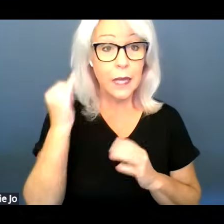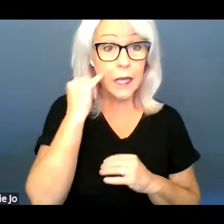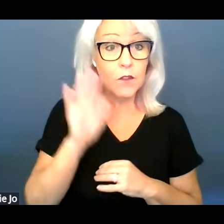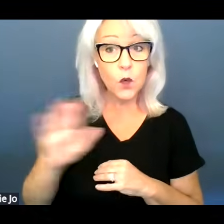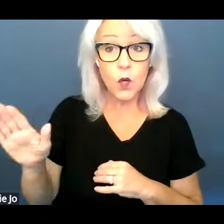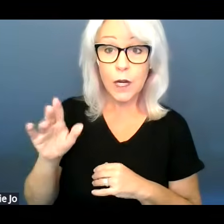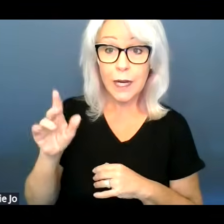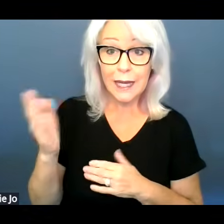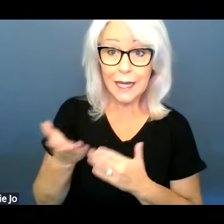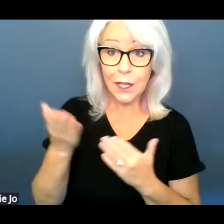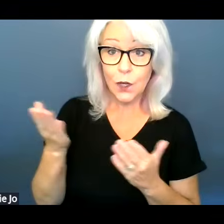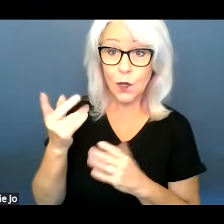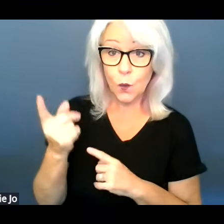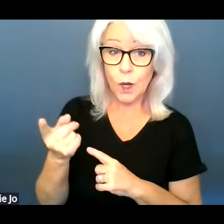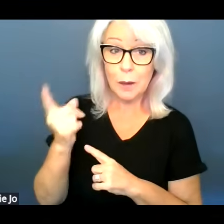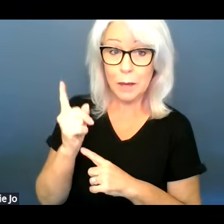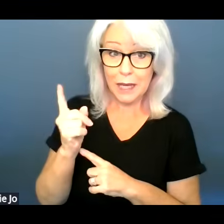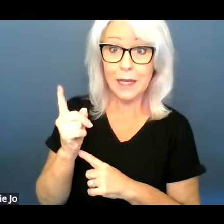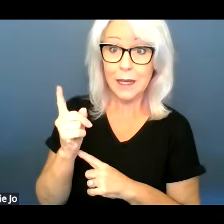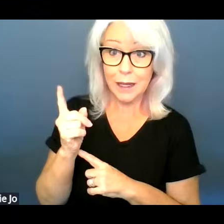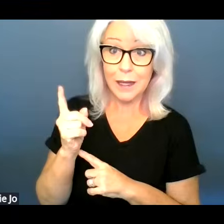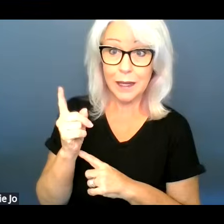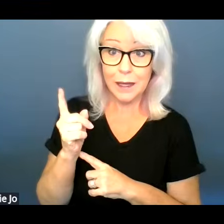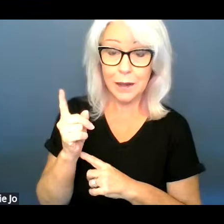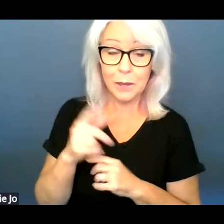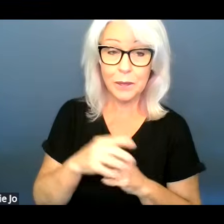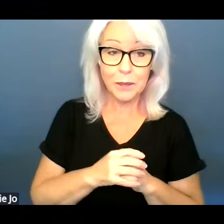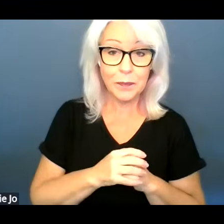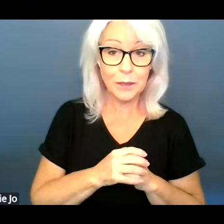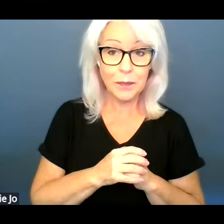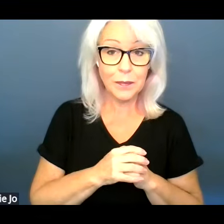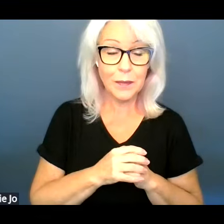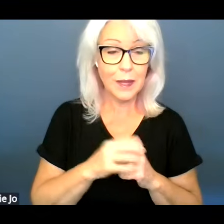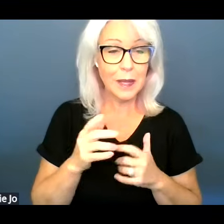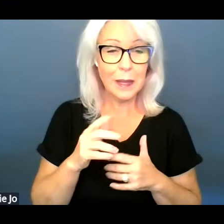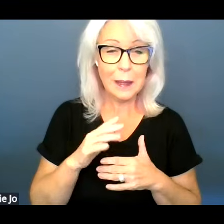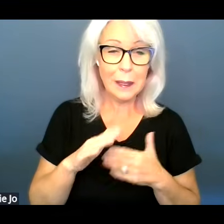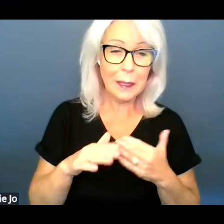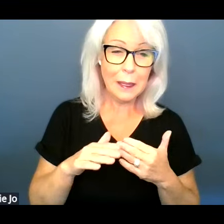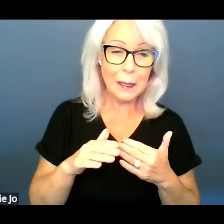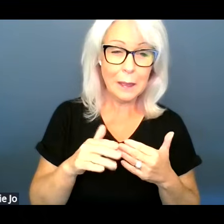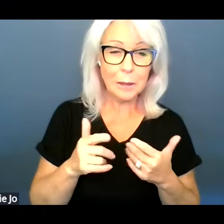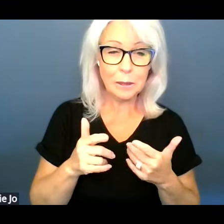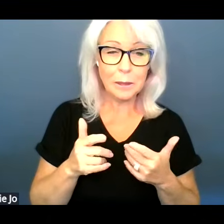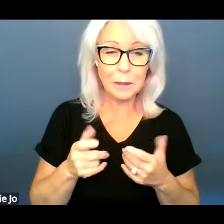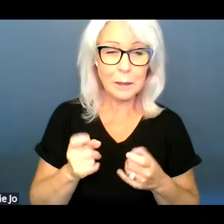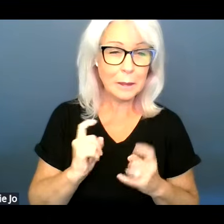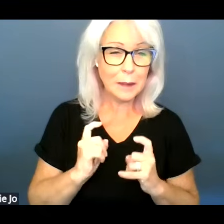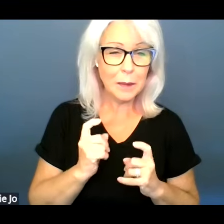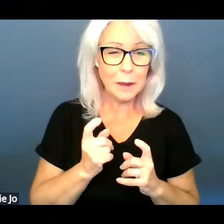1 minute. And I'm just gonna, let me get it all lined up here a minute, but we're,